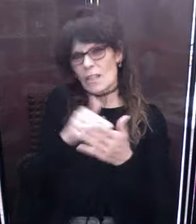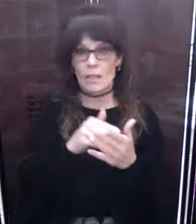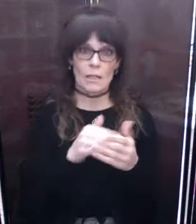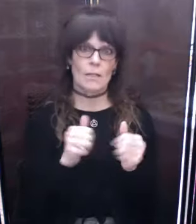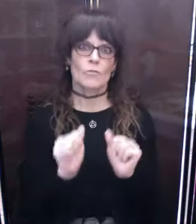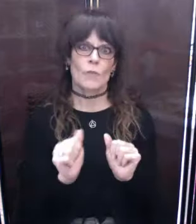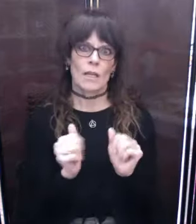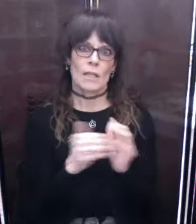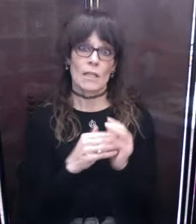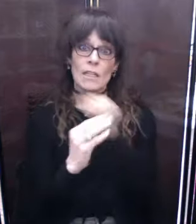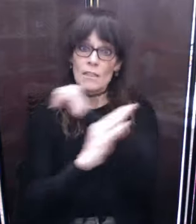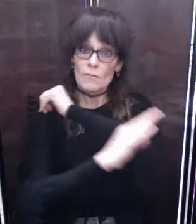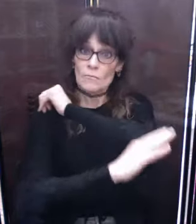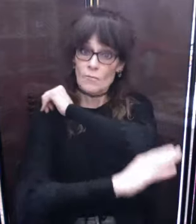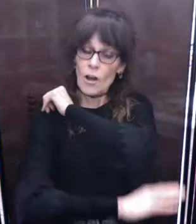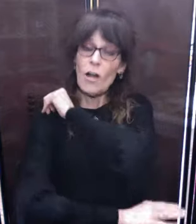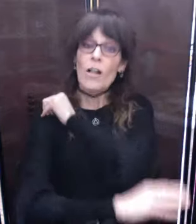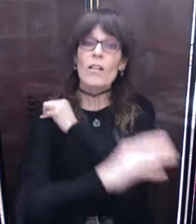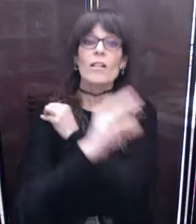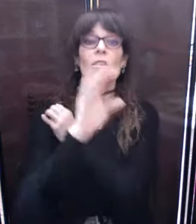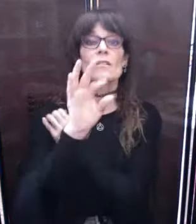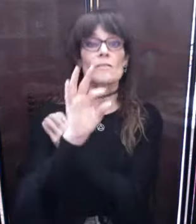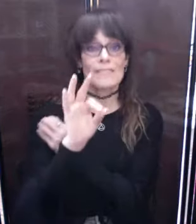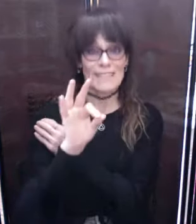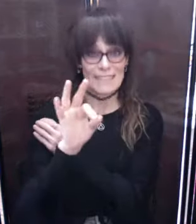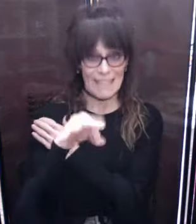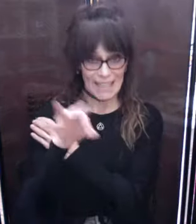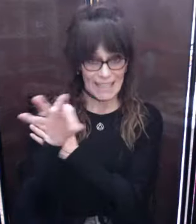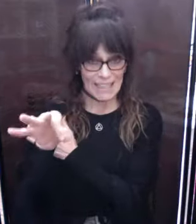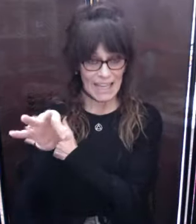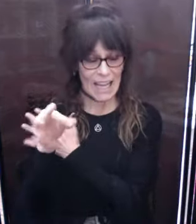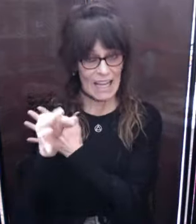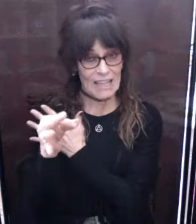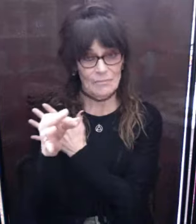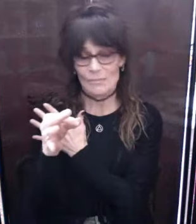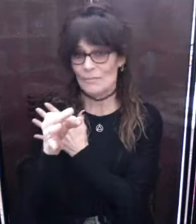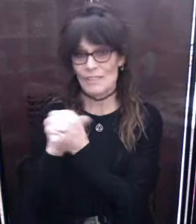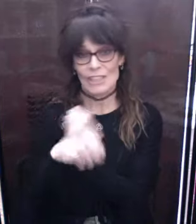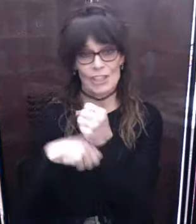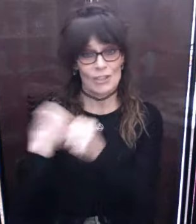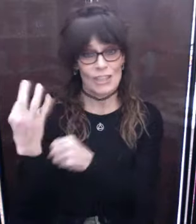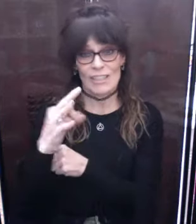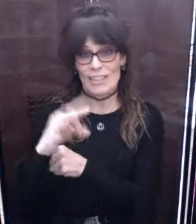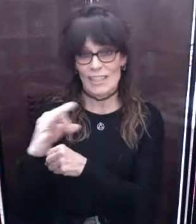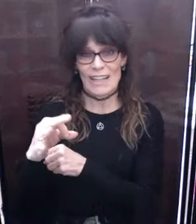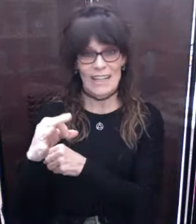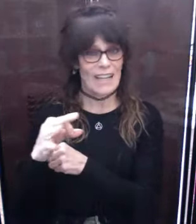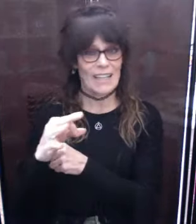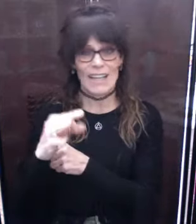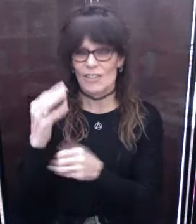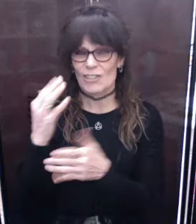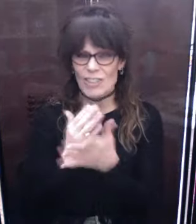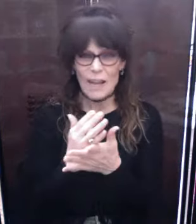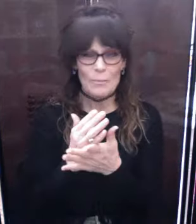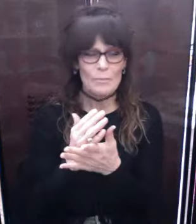fall of '99 to stop drinking, and I kept going back to it. I could stop, but I couldn't stay stopped. I